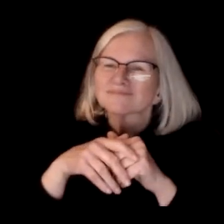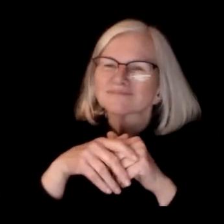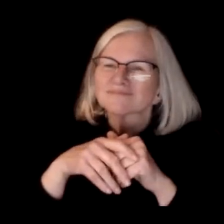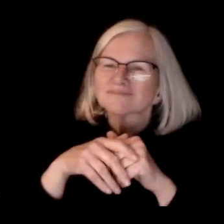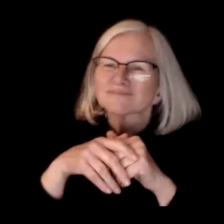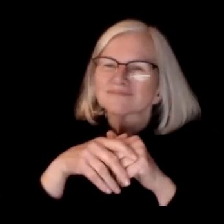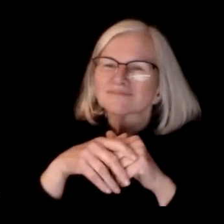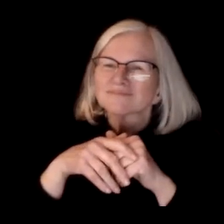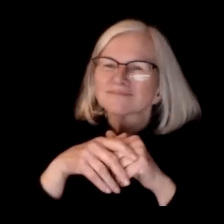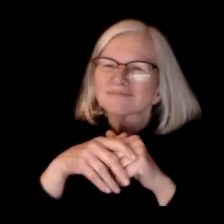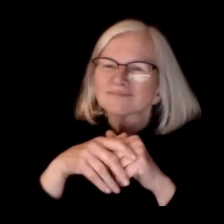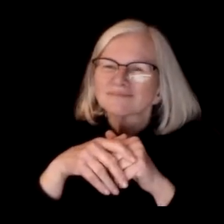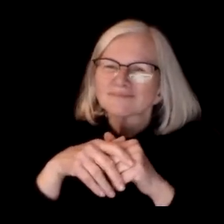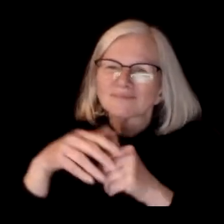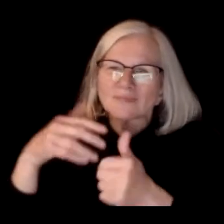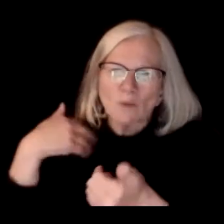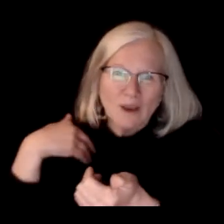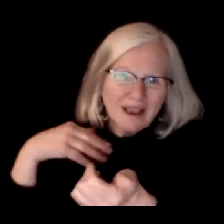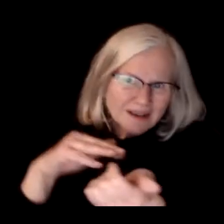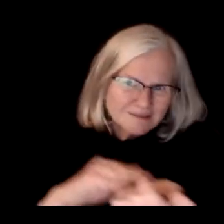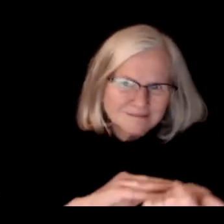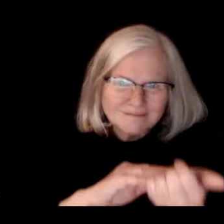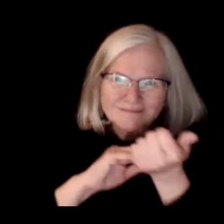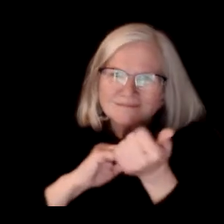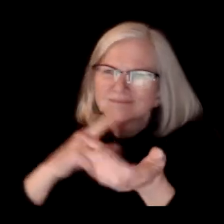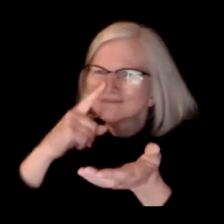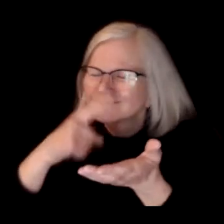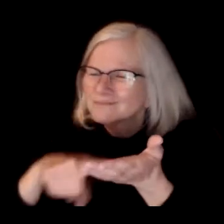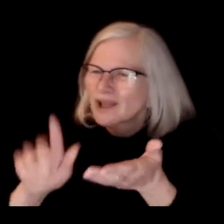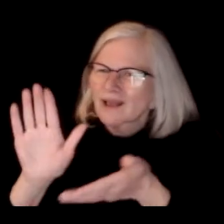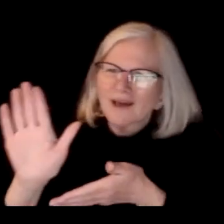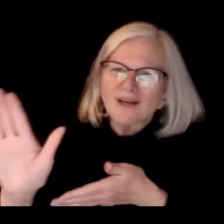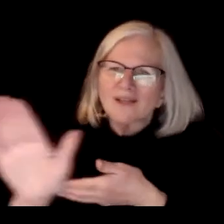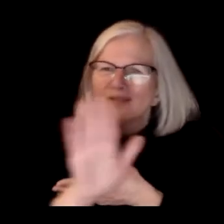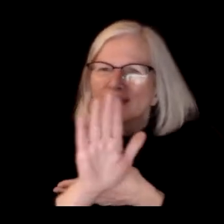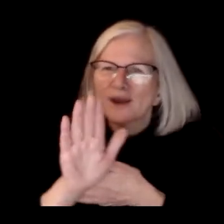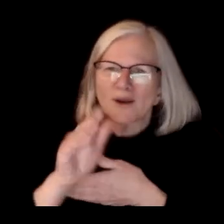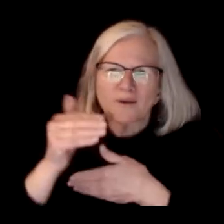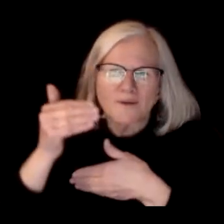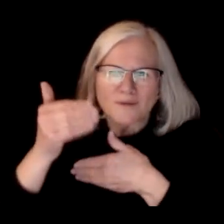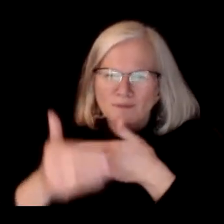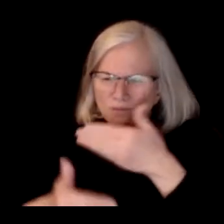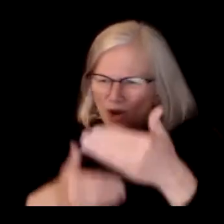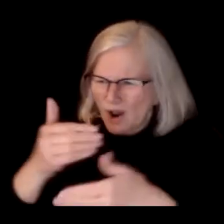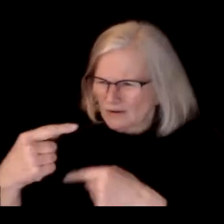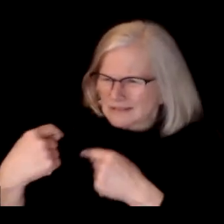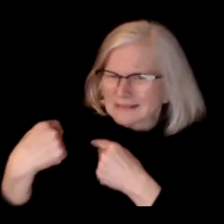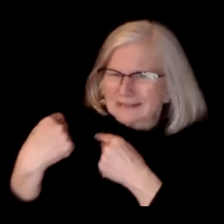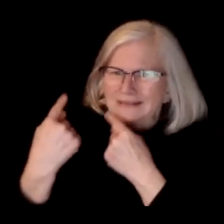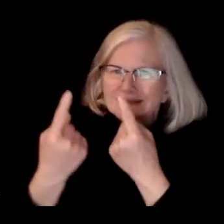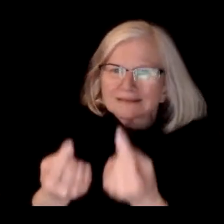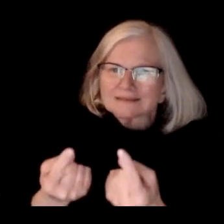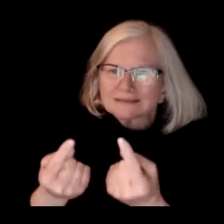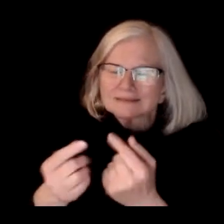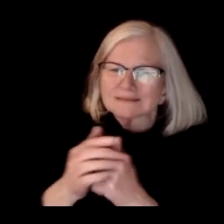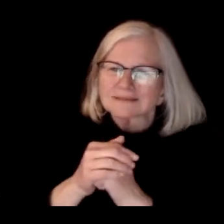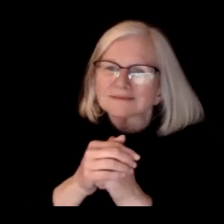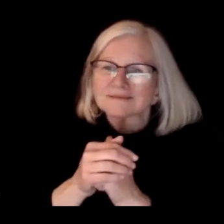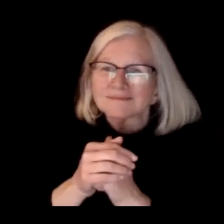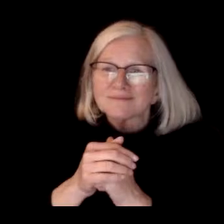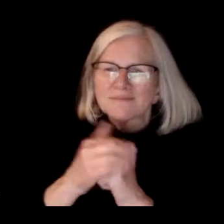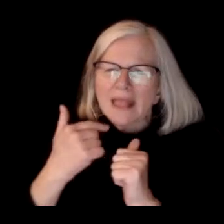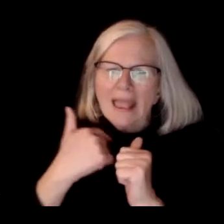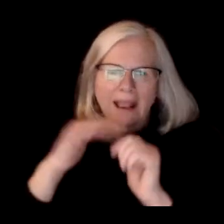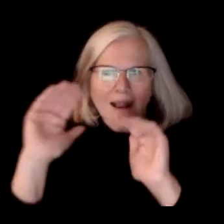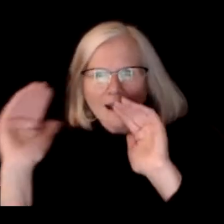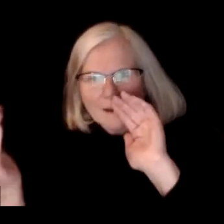that region about the progress that they're making and how far they are through the priority population.